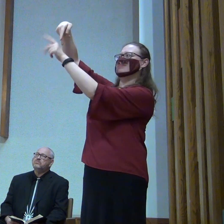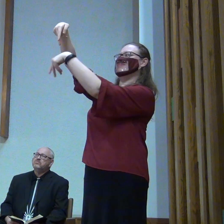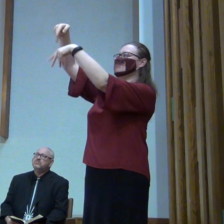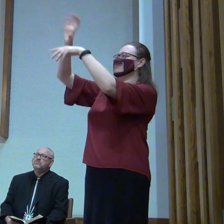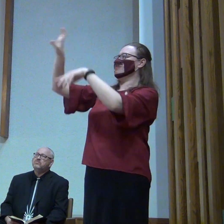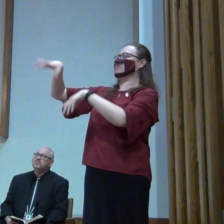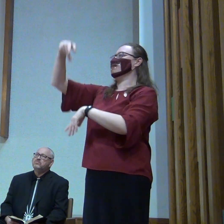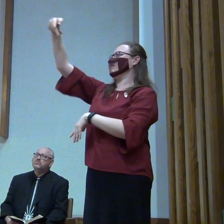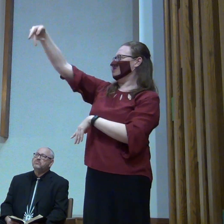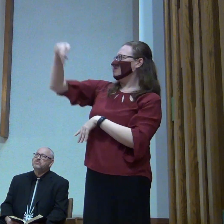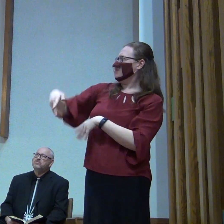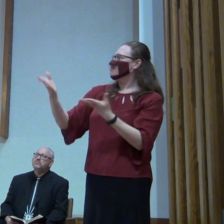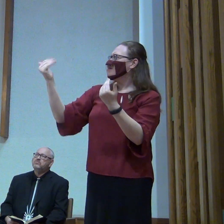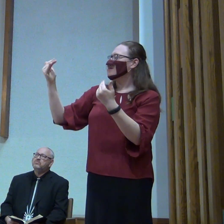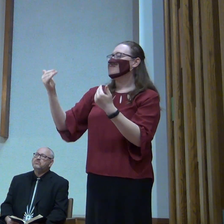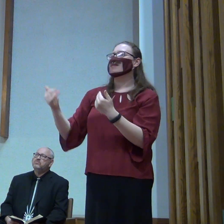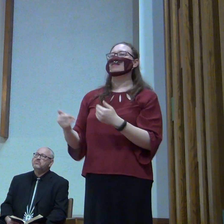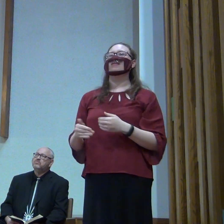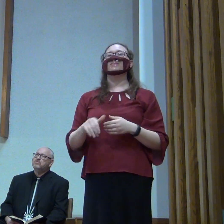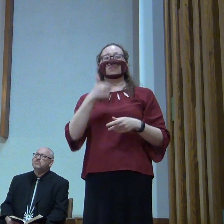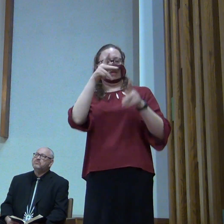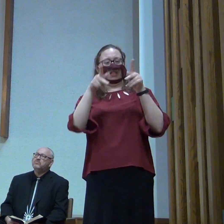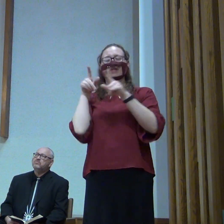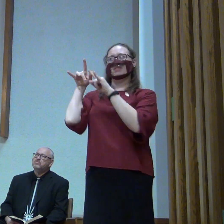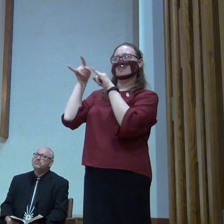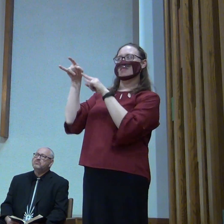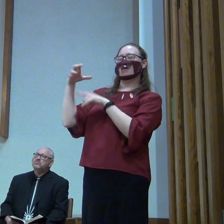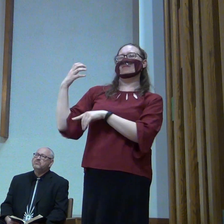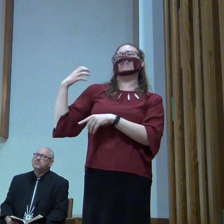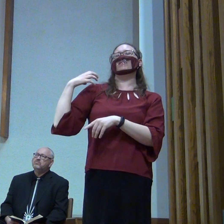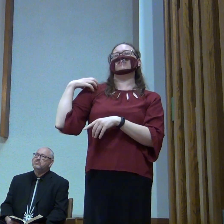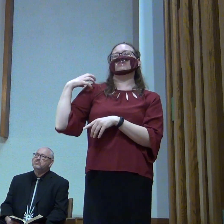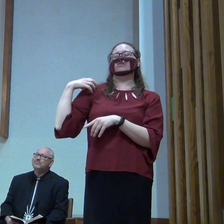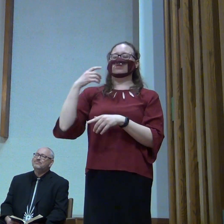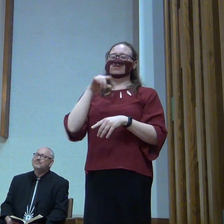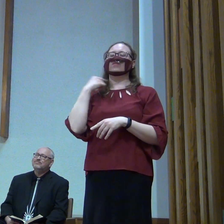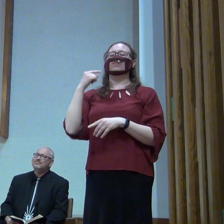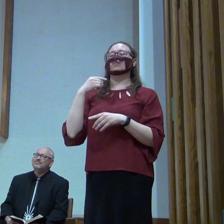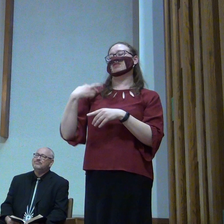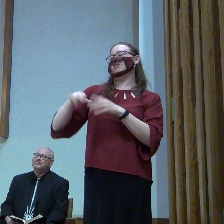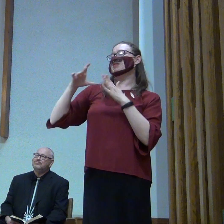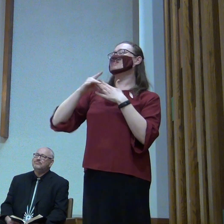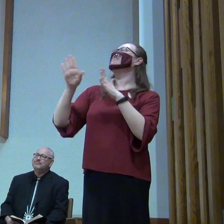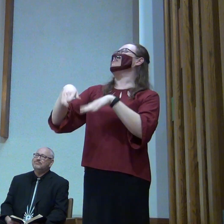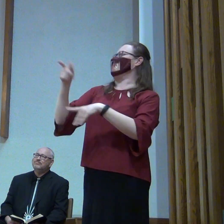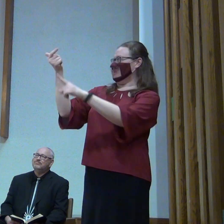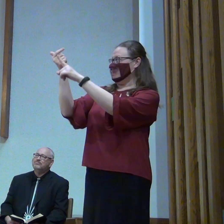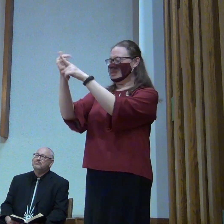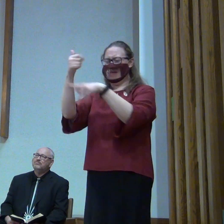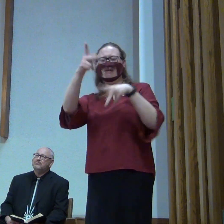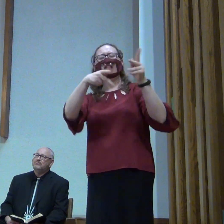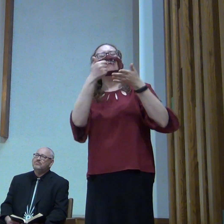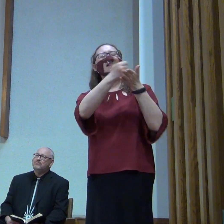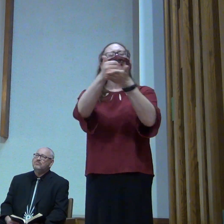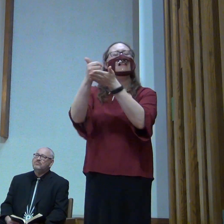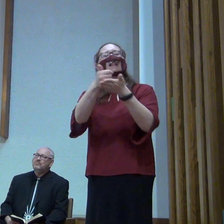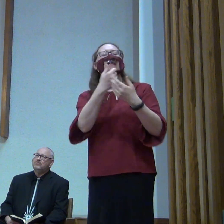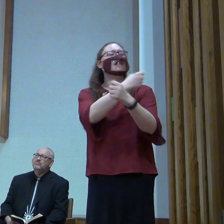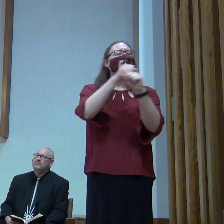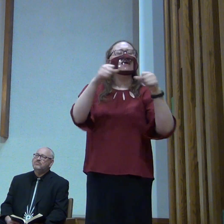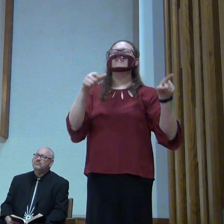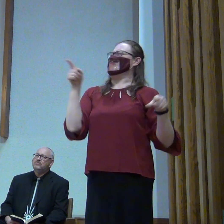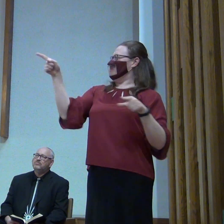the teachers of the law, and the elders mocked him. He saved others, they said, but he can't save himself. He's the King of